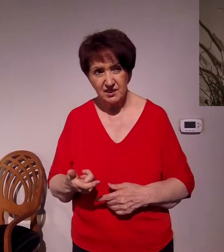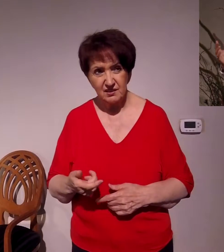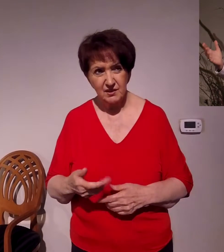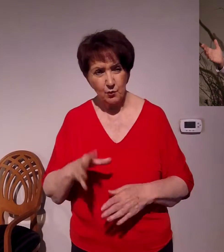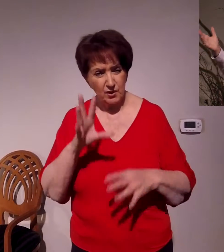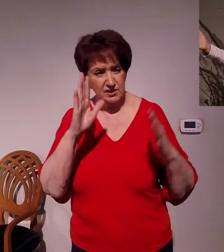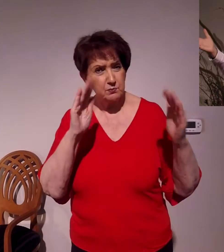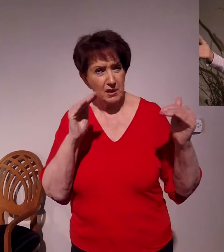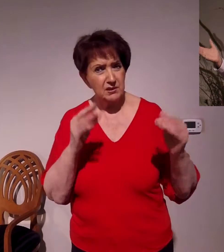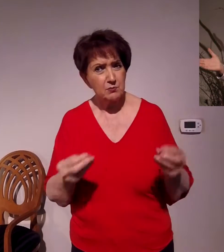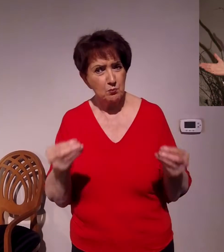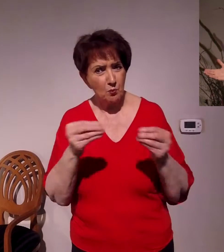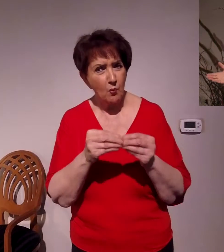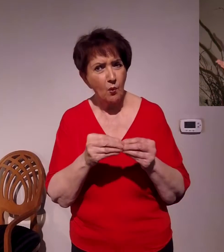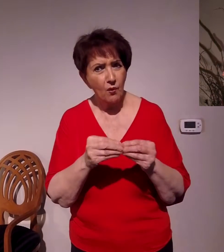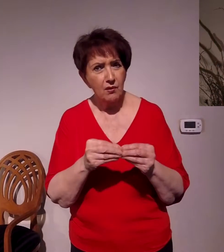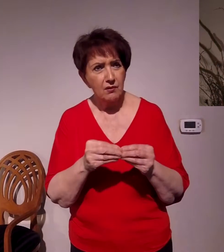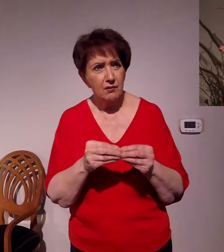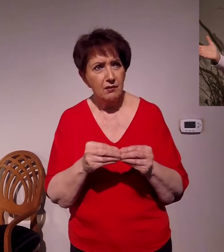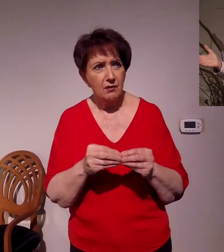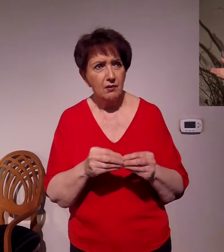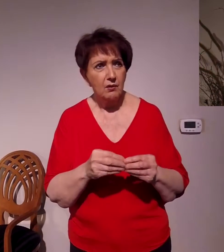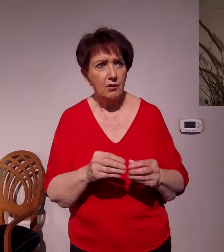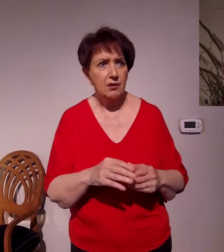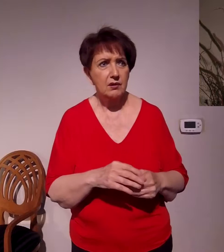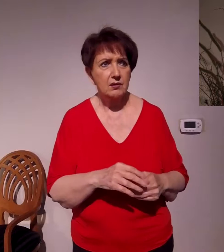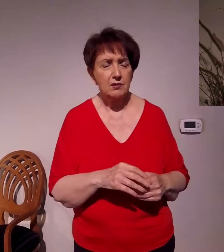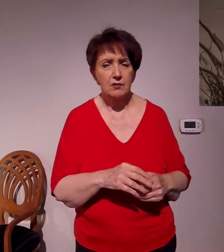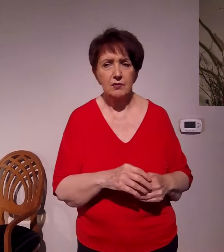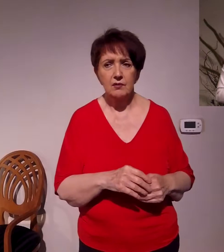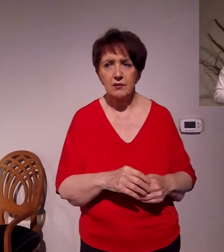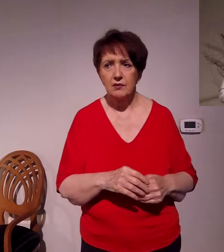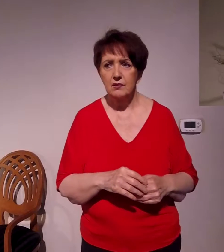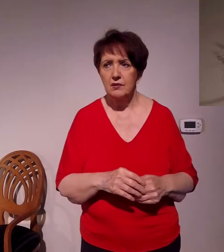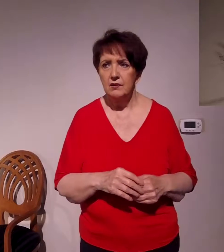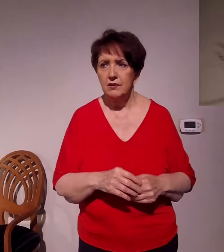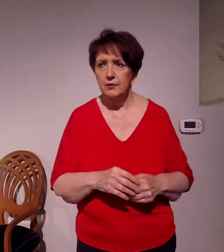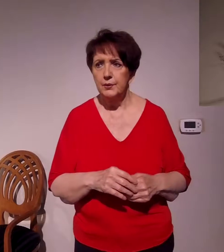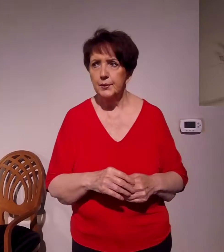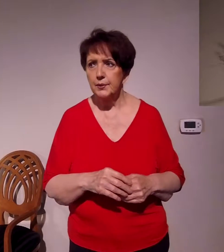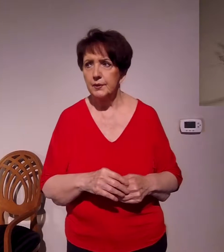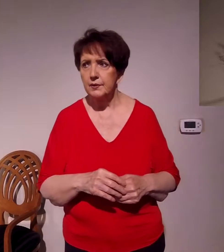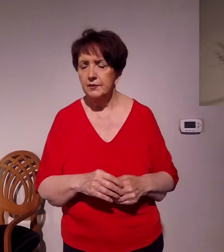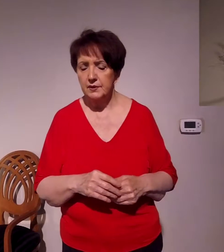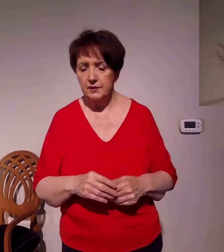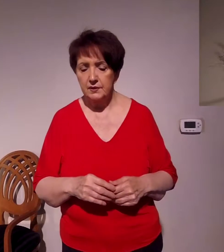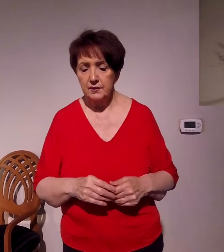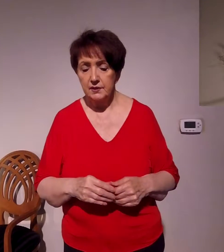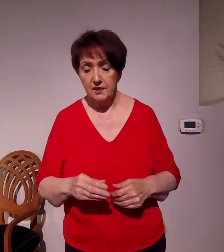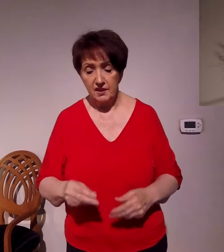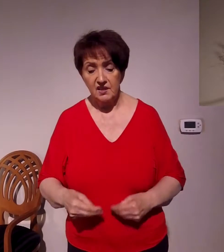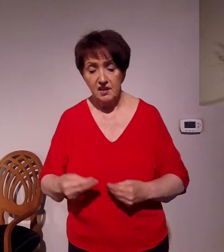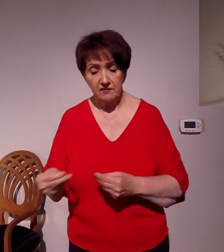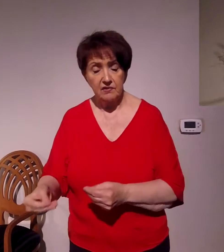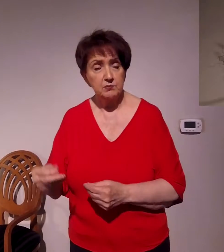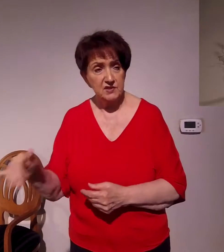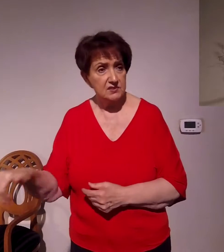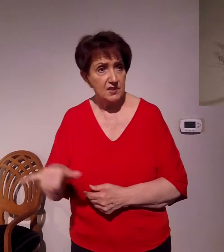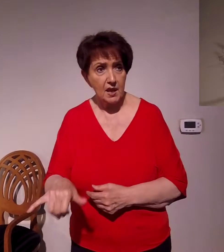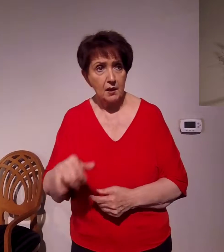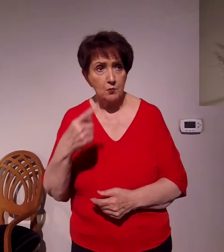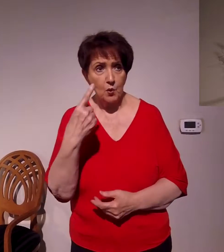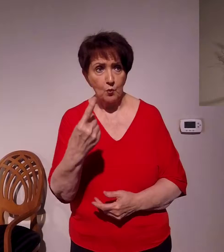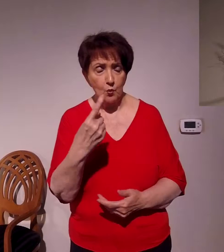what he had given them to all these other people. And when he gave them their same wage,